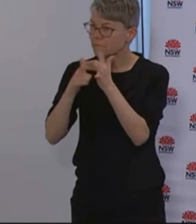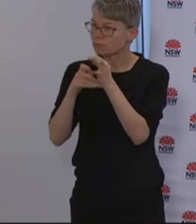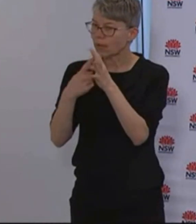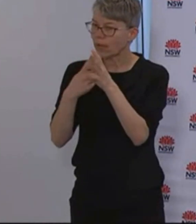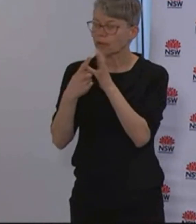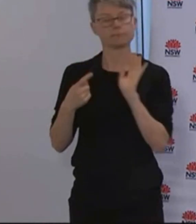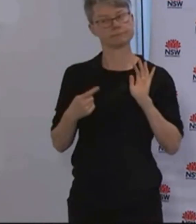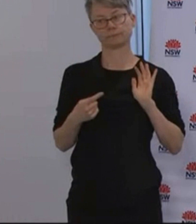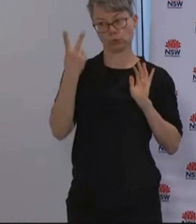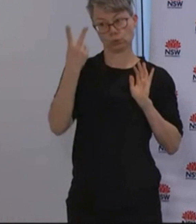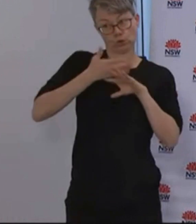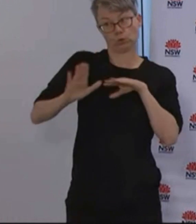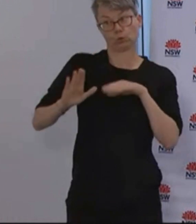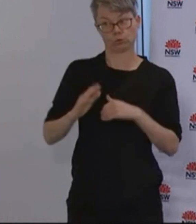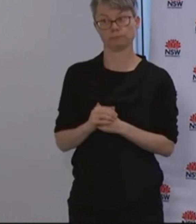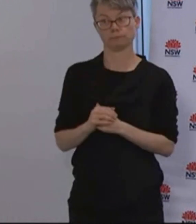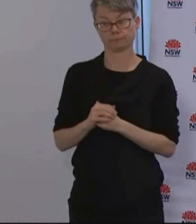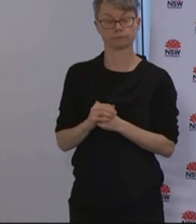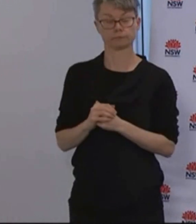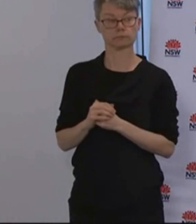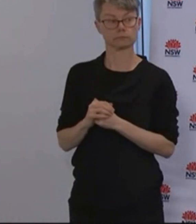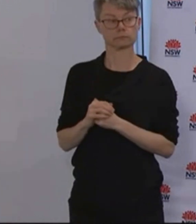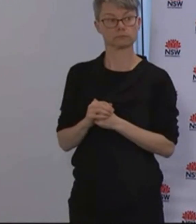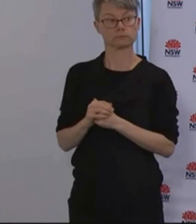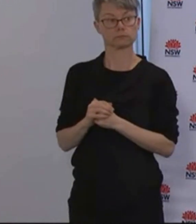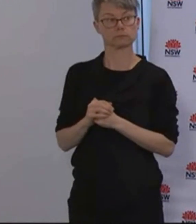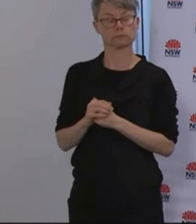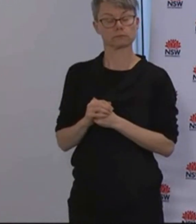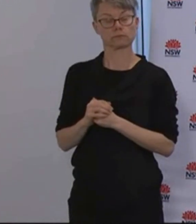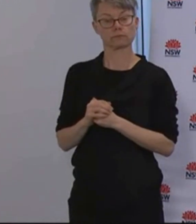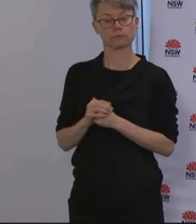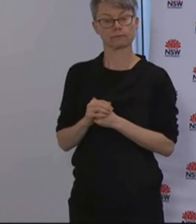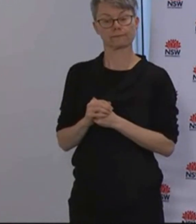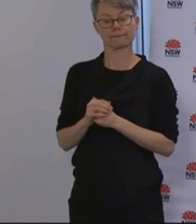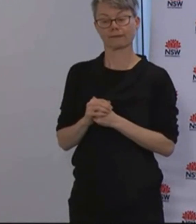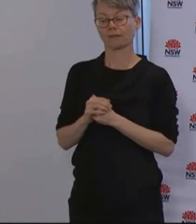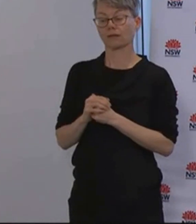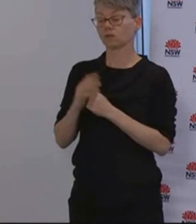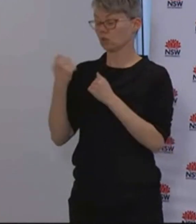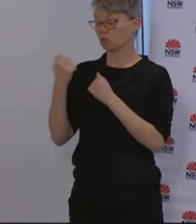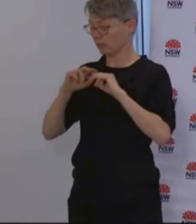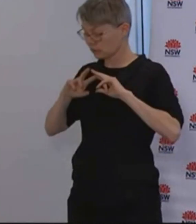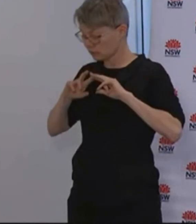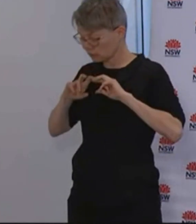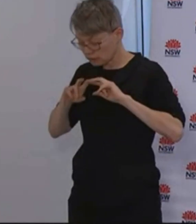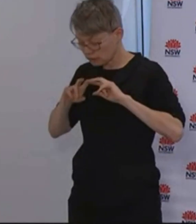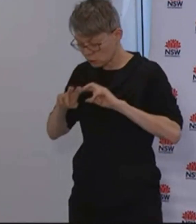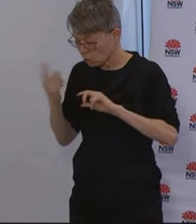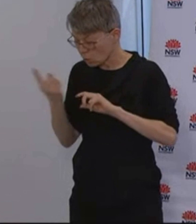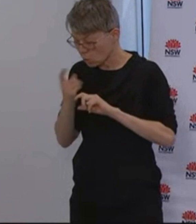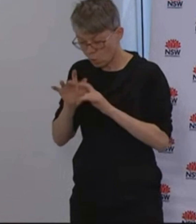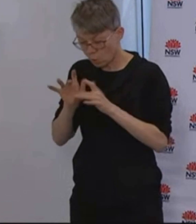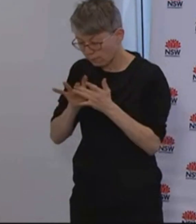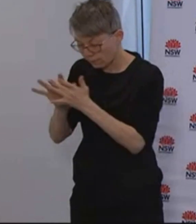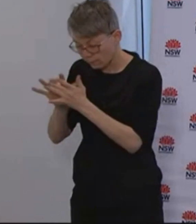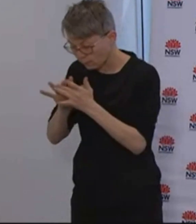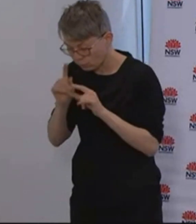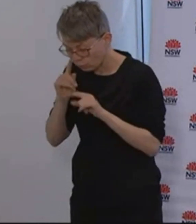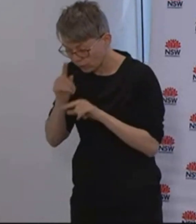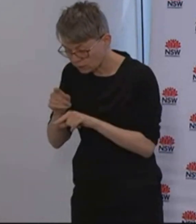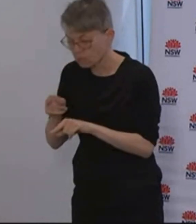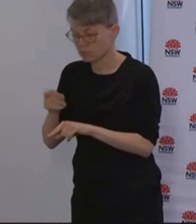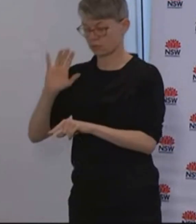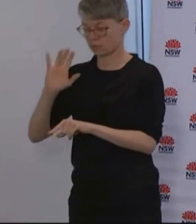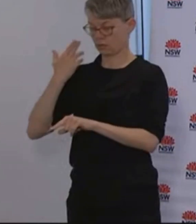alerted to us. That were when the contact tracing occurred, it was recognised that they had been in New South